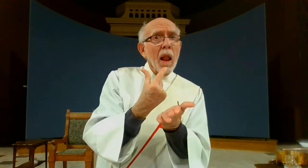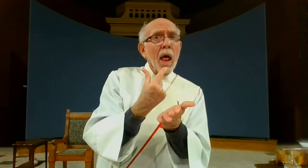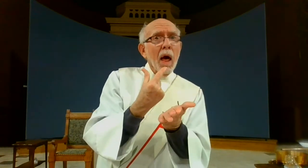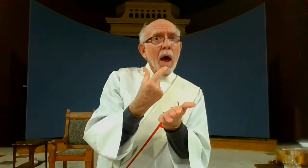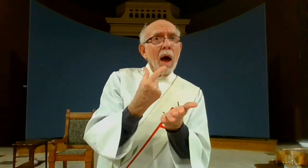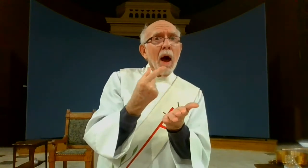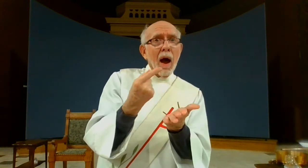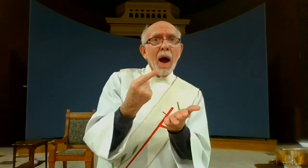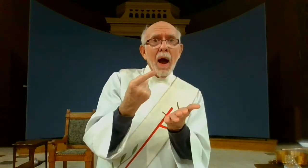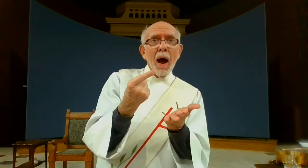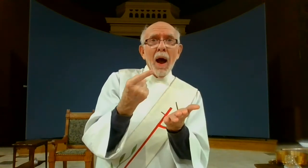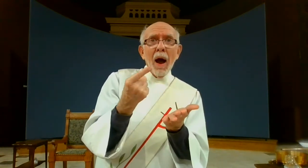In the gospel,